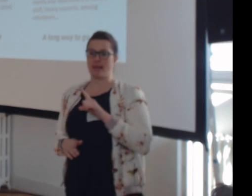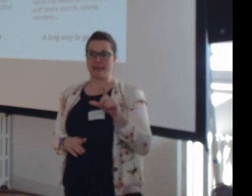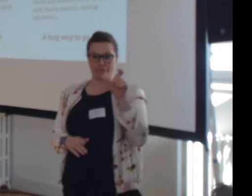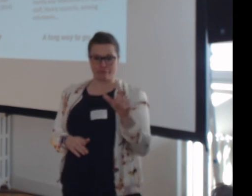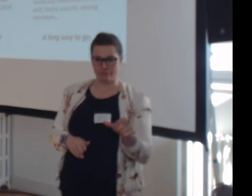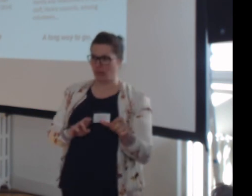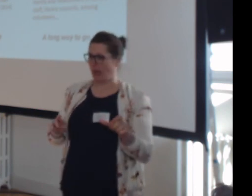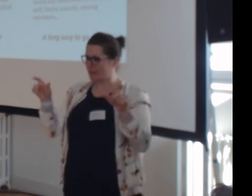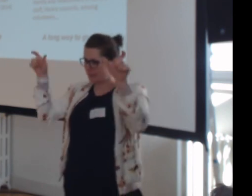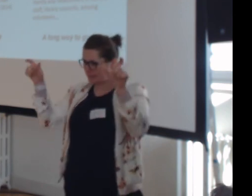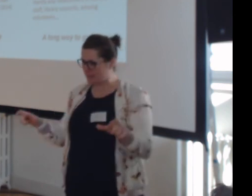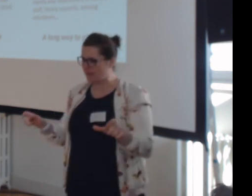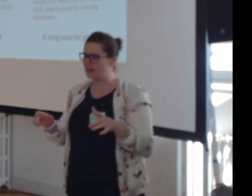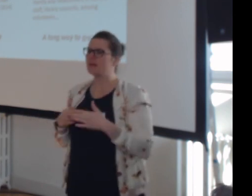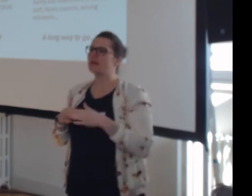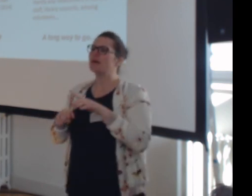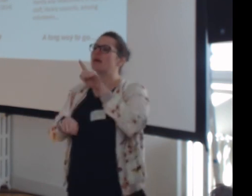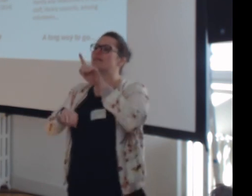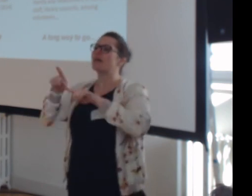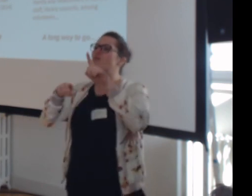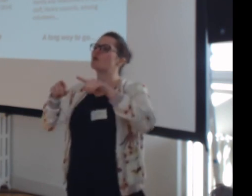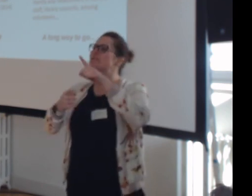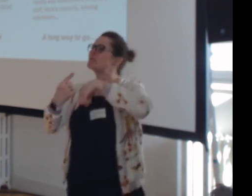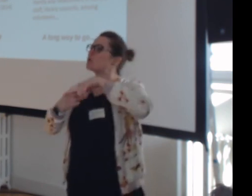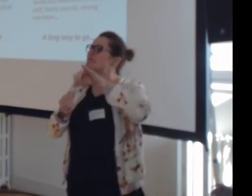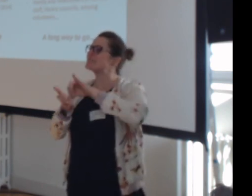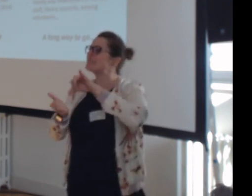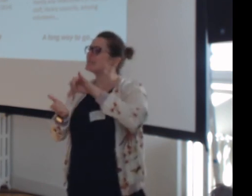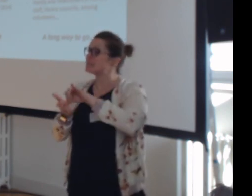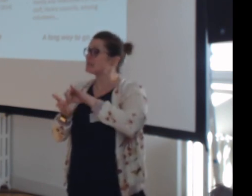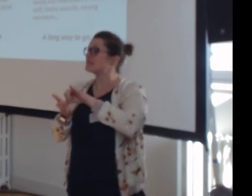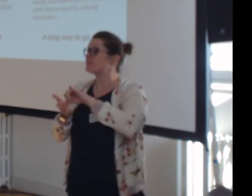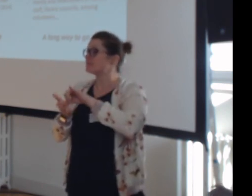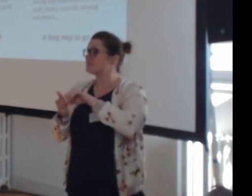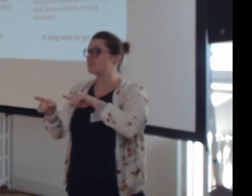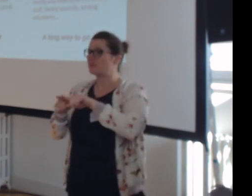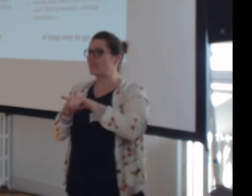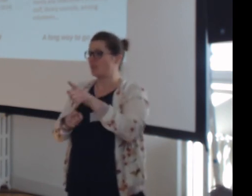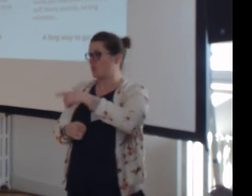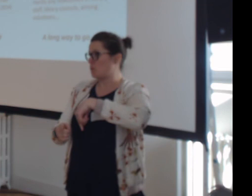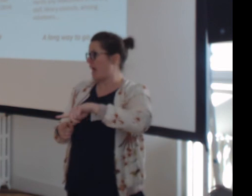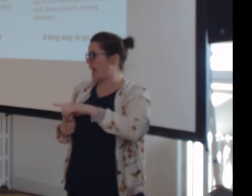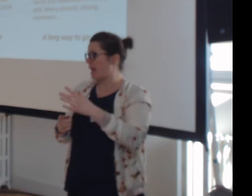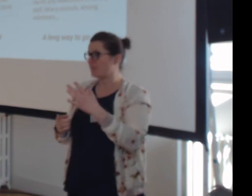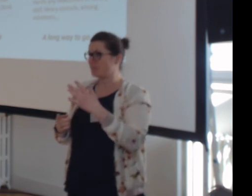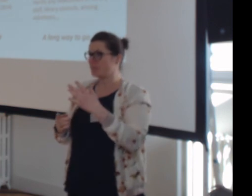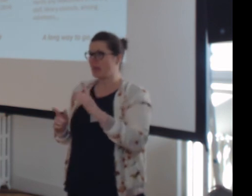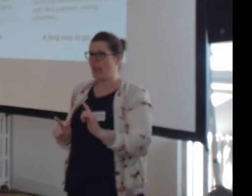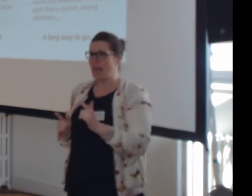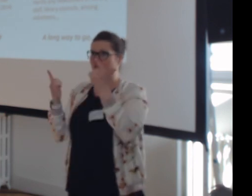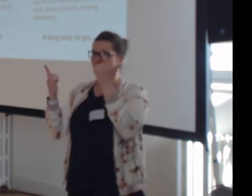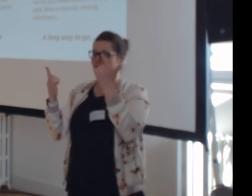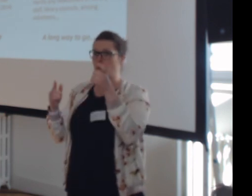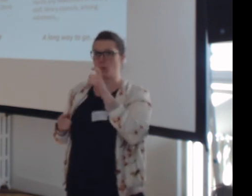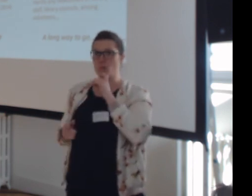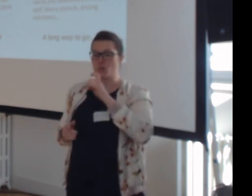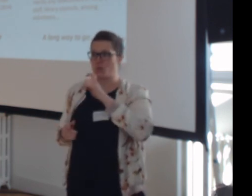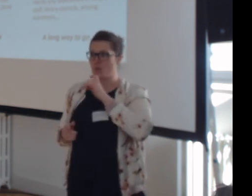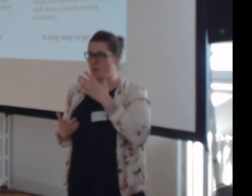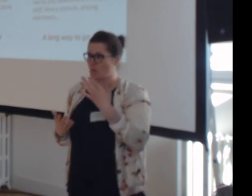side. Diversity in our cities, I think what needless to say that we live in super